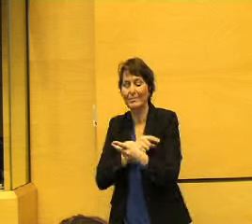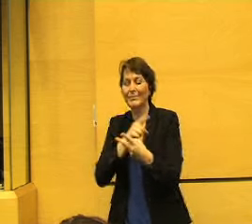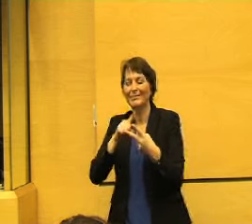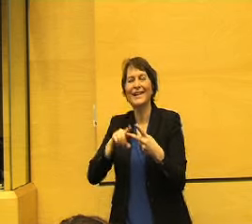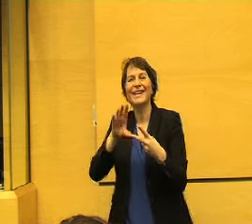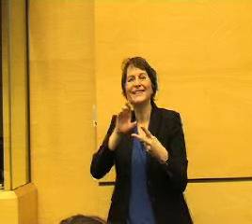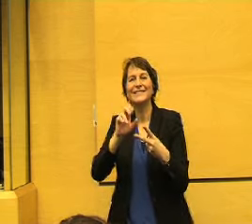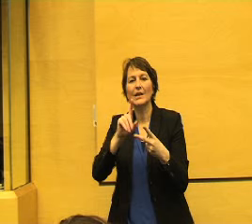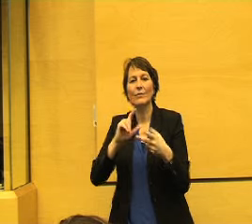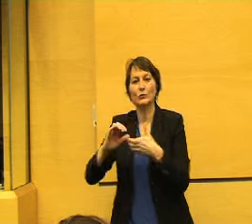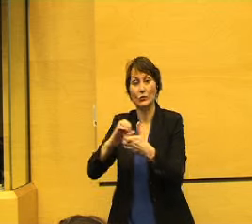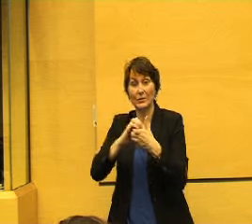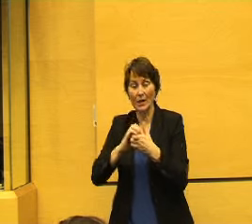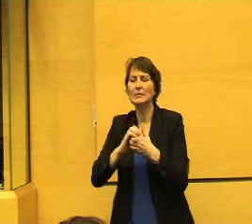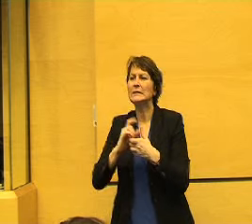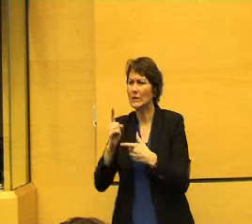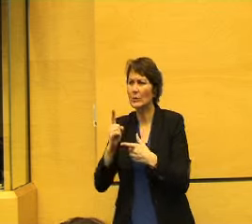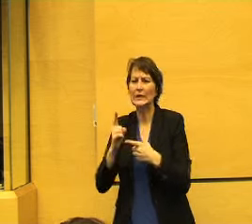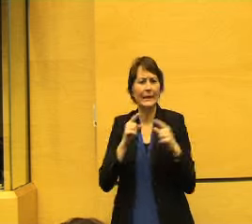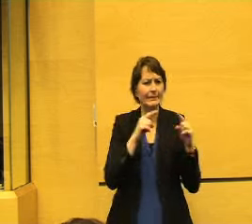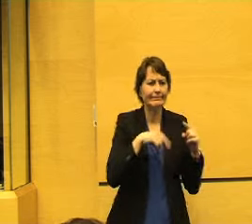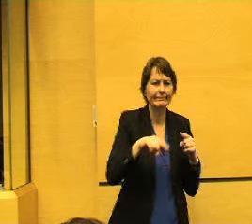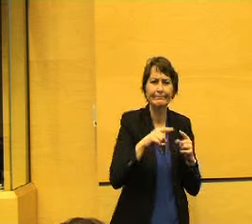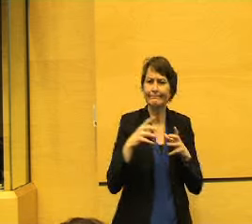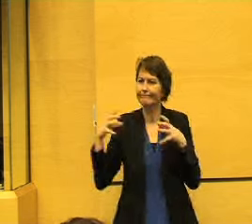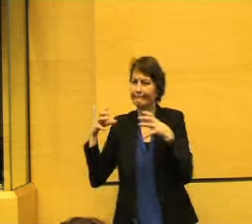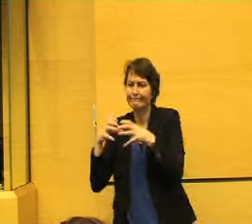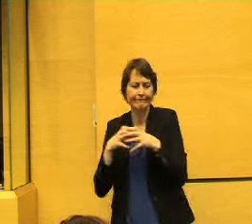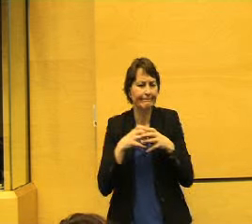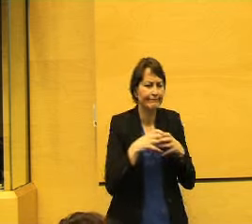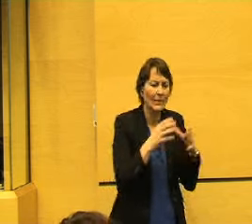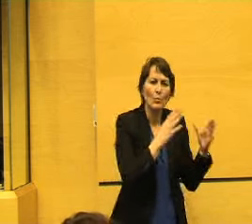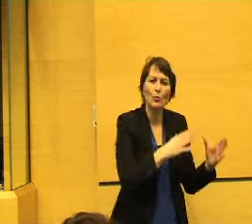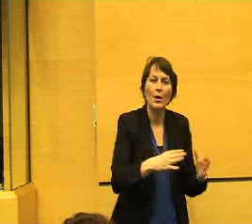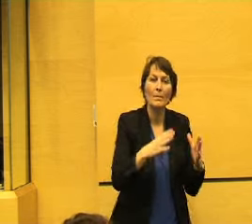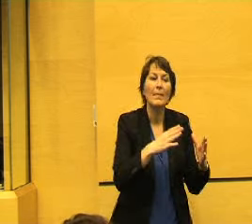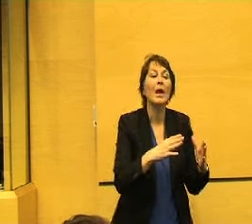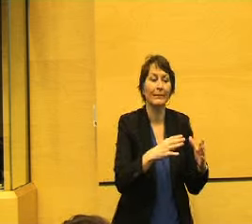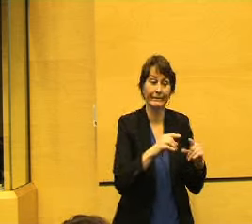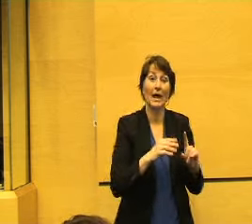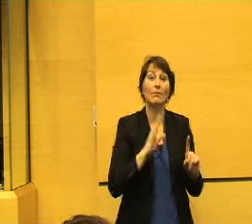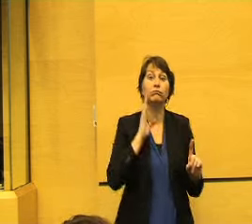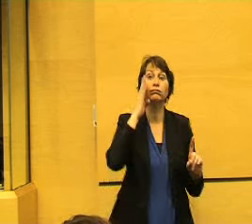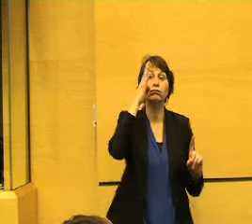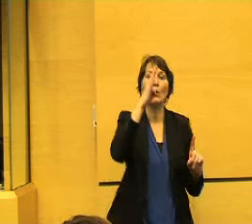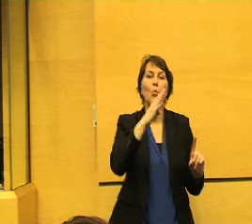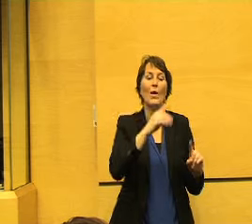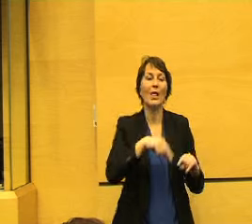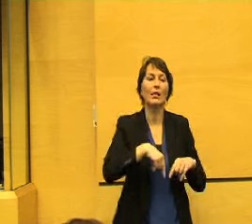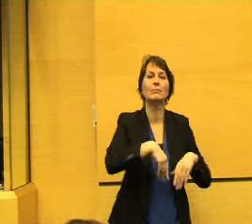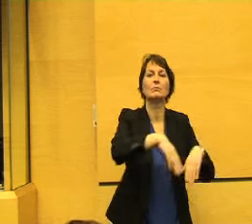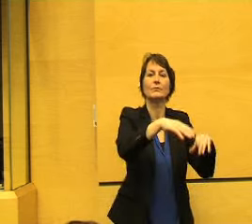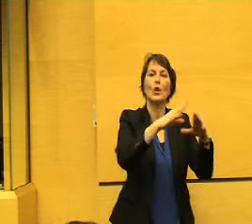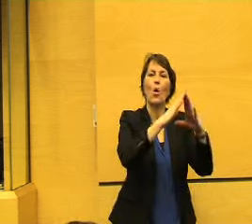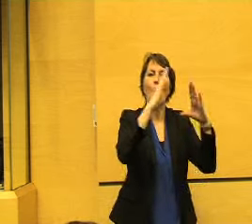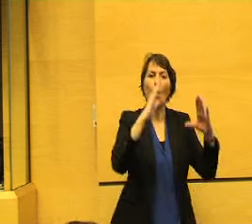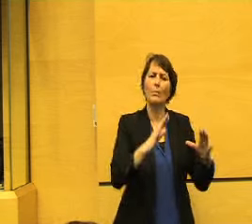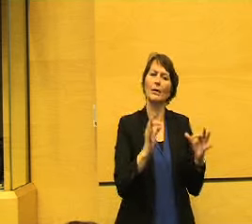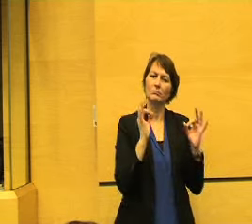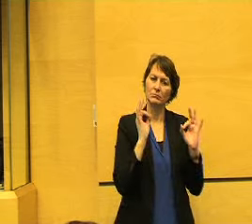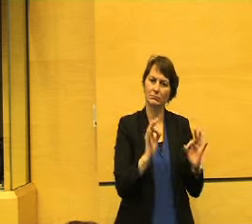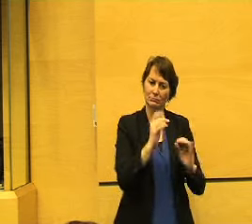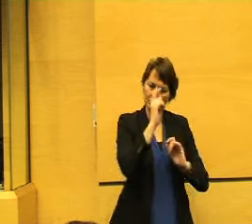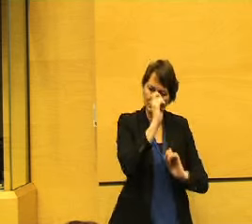organizations, to prepare the displaced persons for an eventual return home with dignity when the